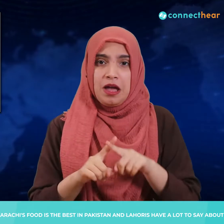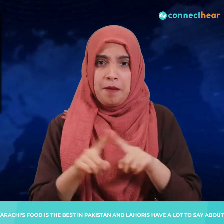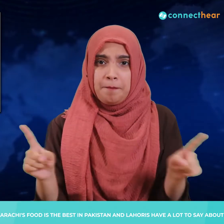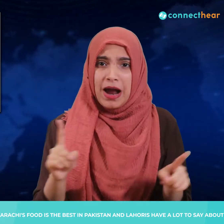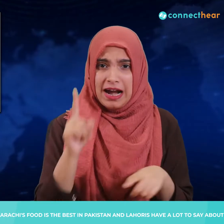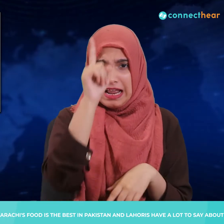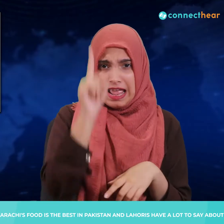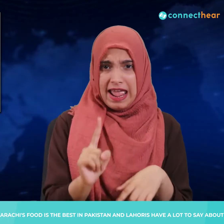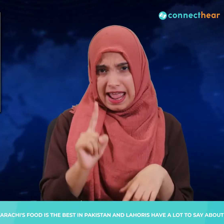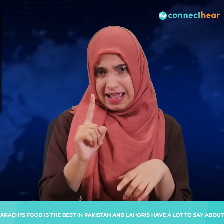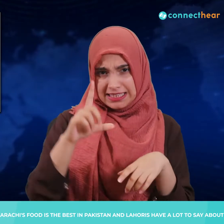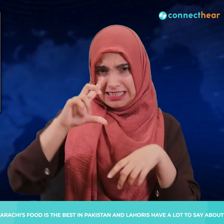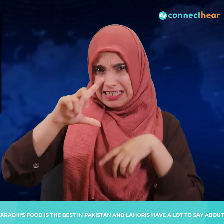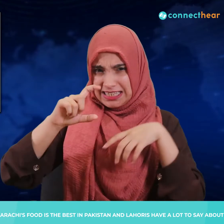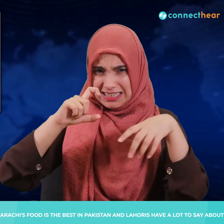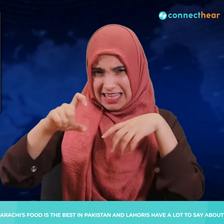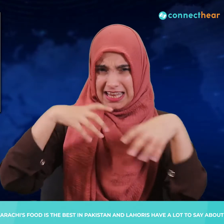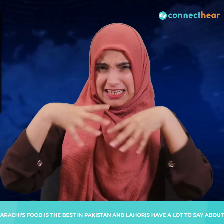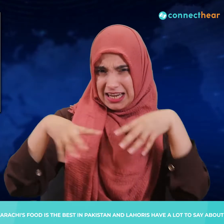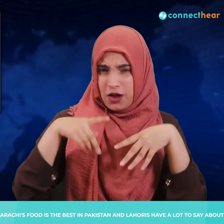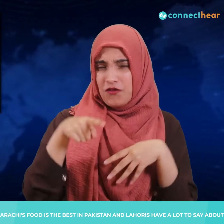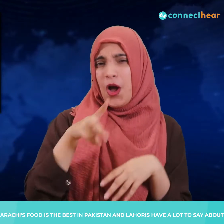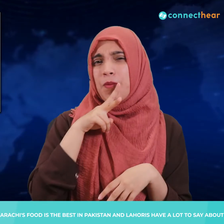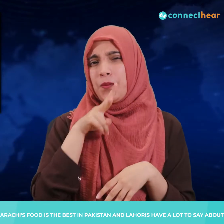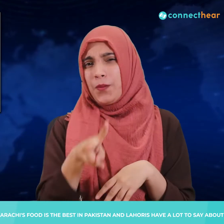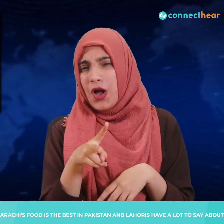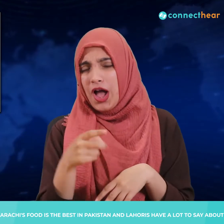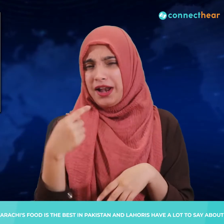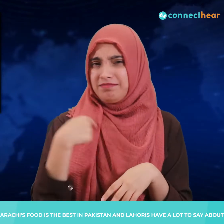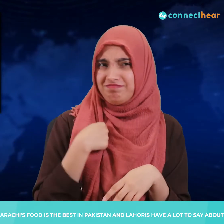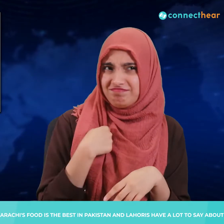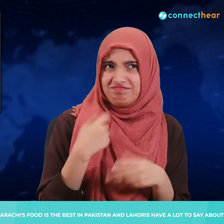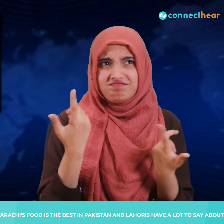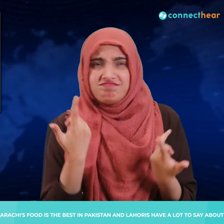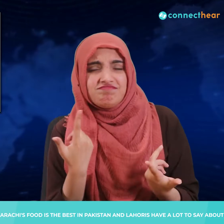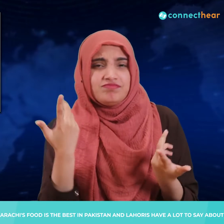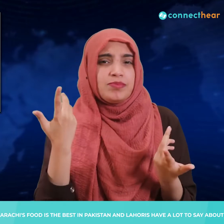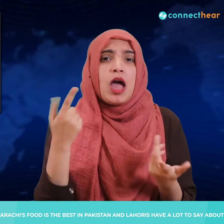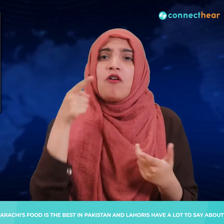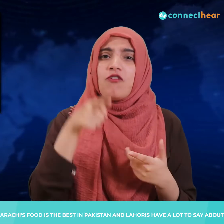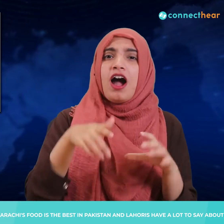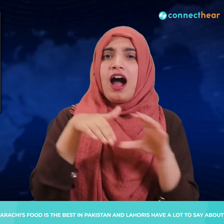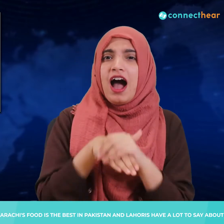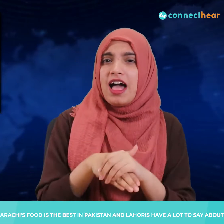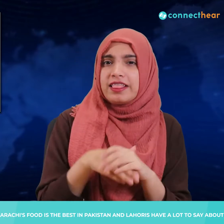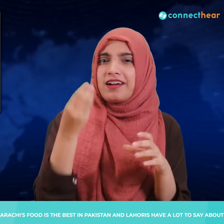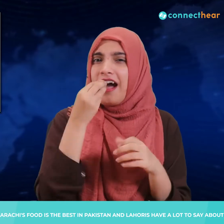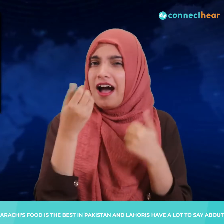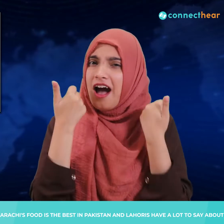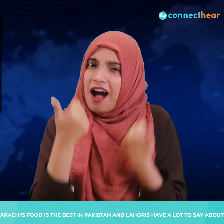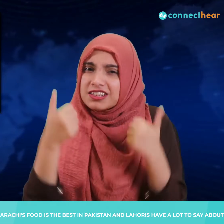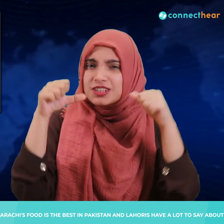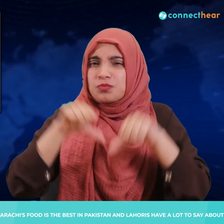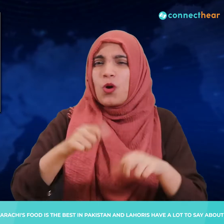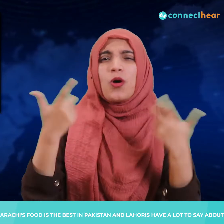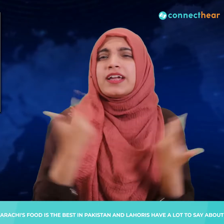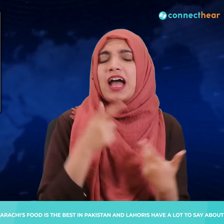Then there was one city that absolutely no one favored when it comes to food. Even the city's own folks couldn't put up a